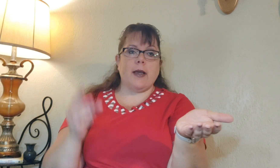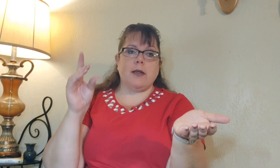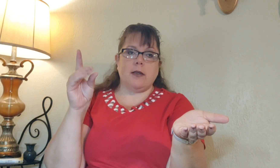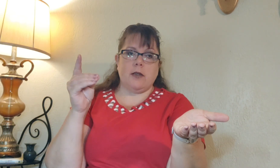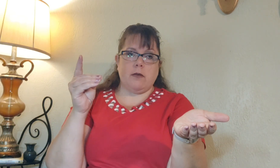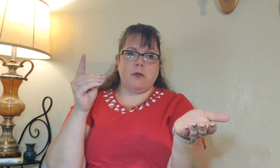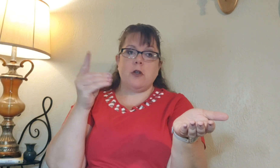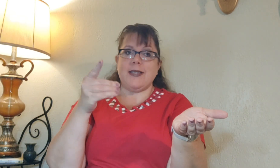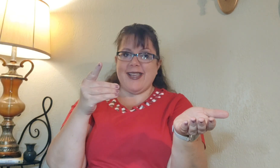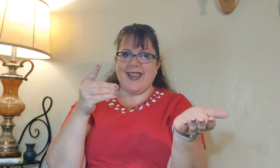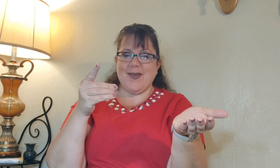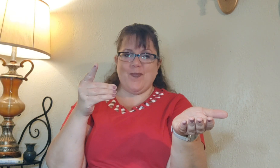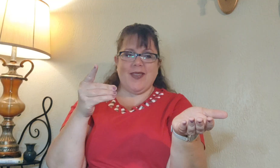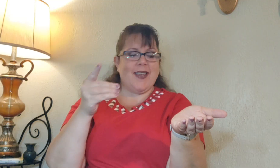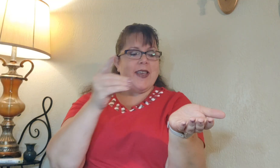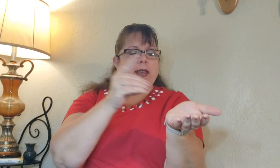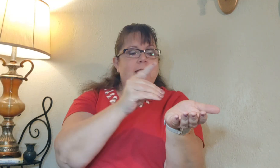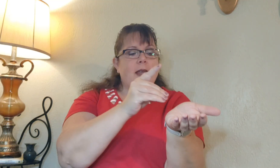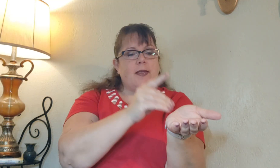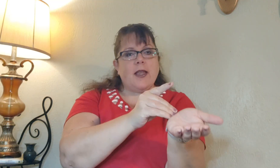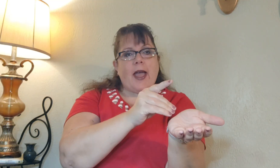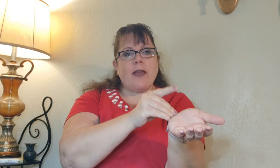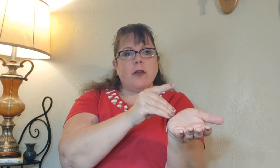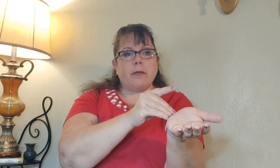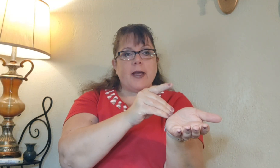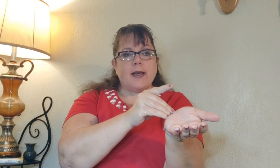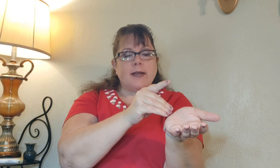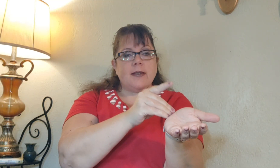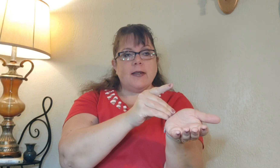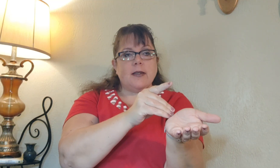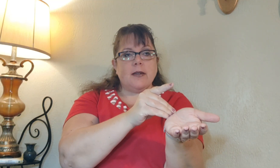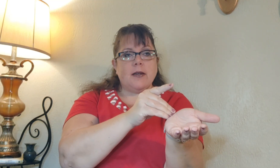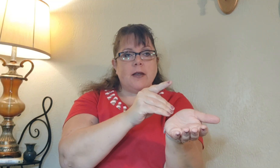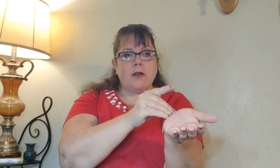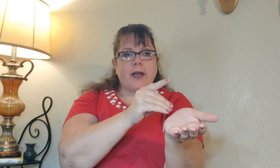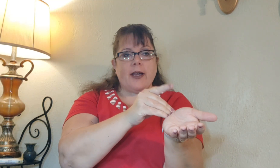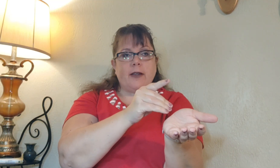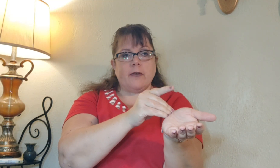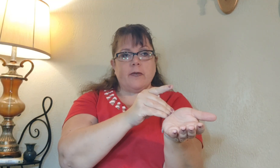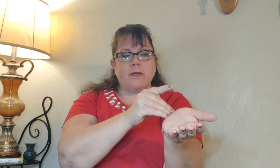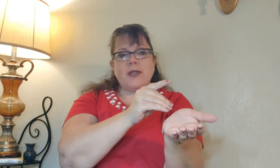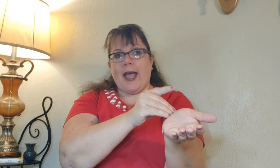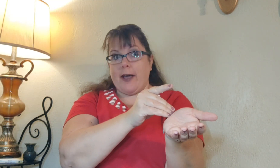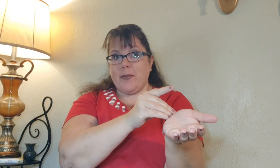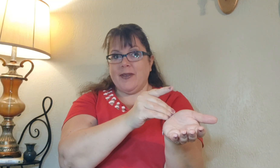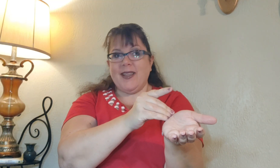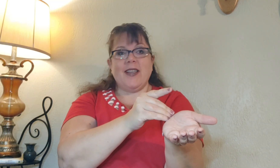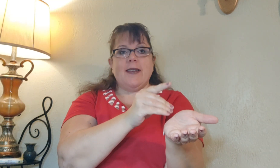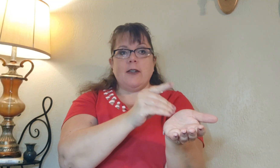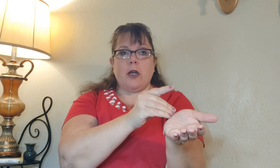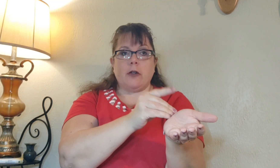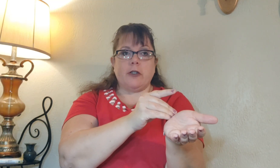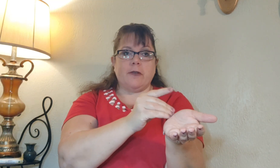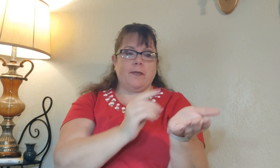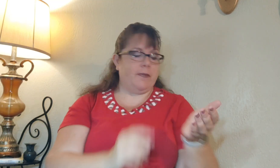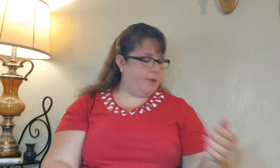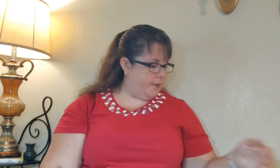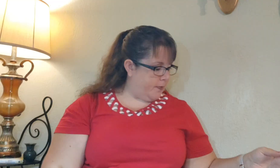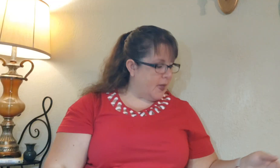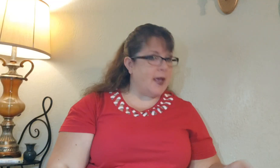and your D. And then at the wrist, you kind of tap doctor.